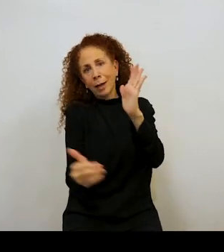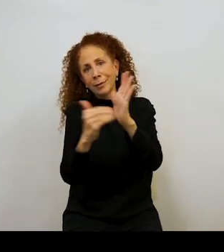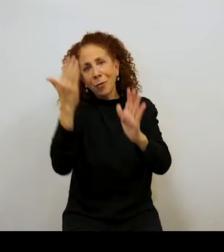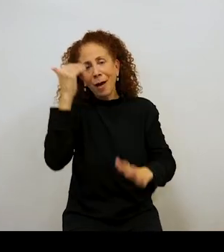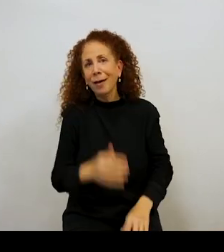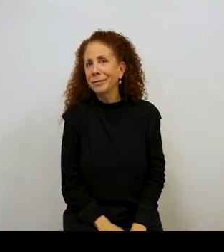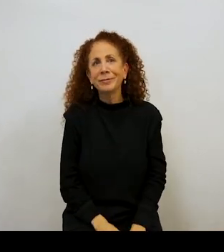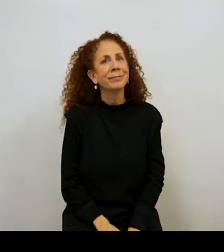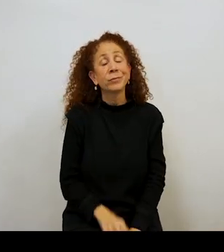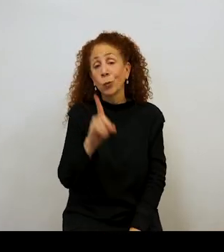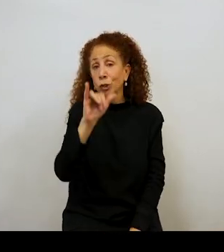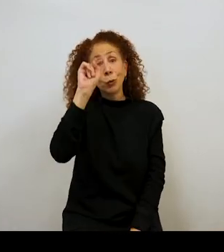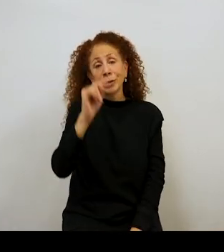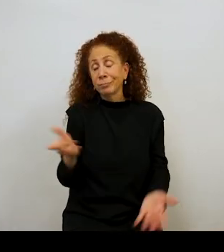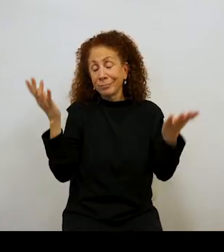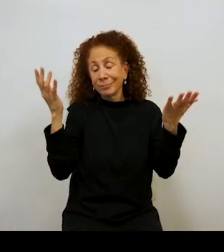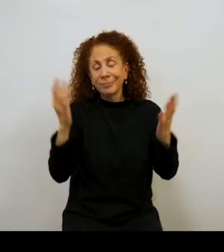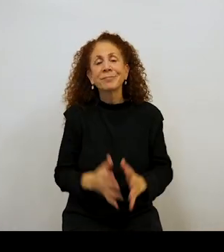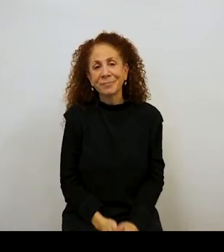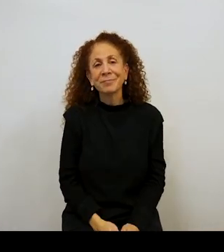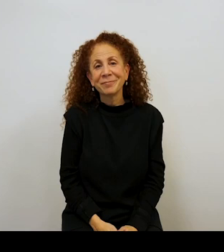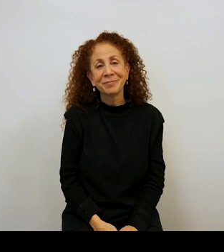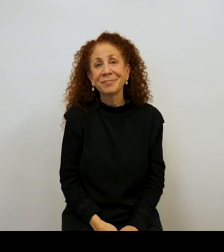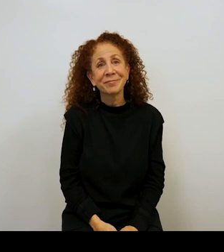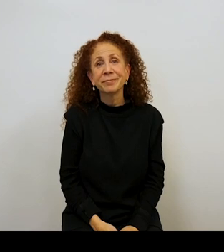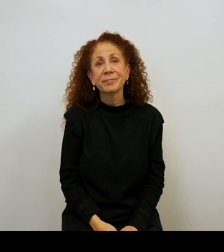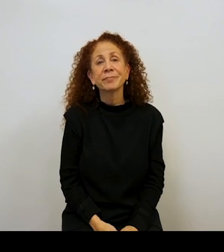no, we will. We'll do it. Hubris, etc.